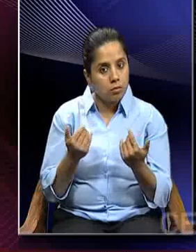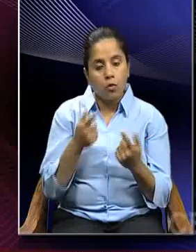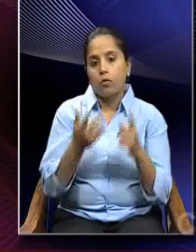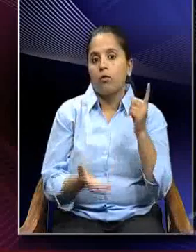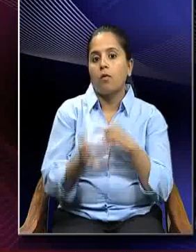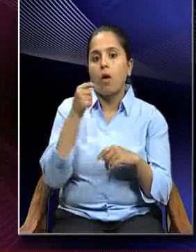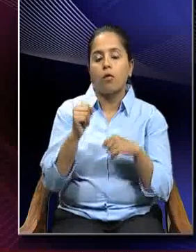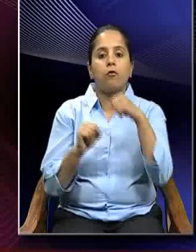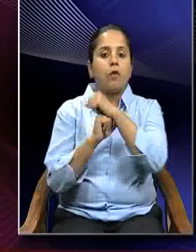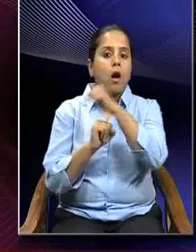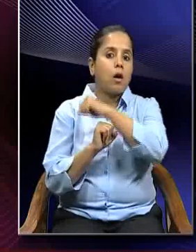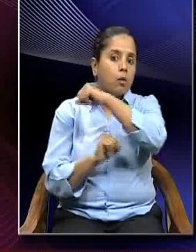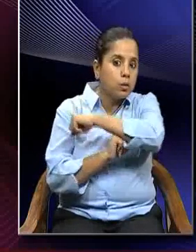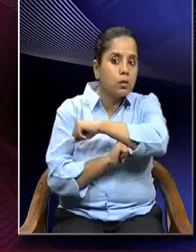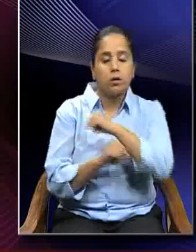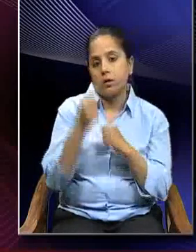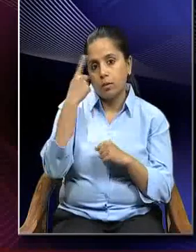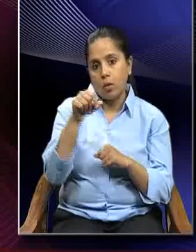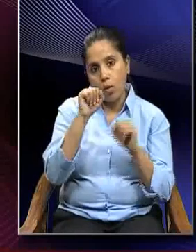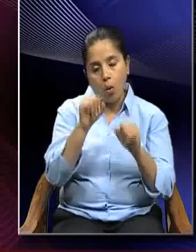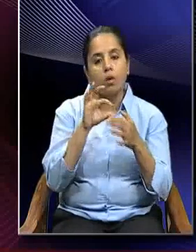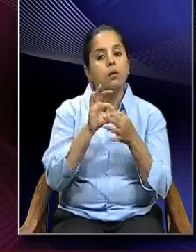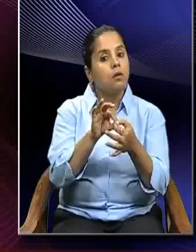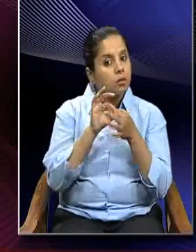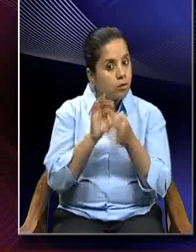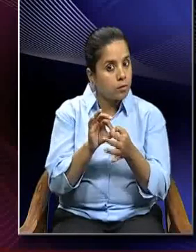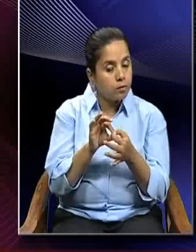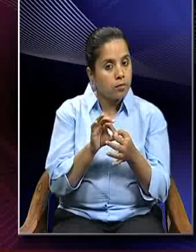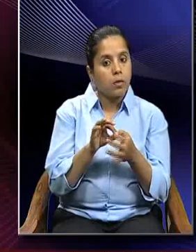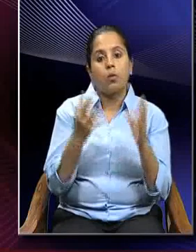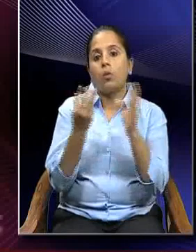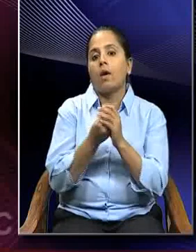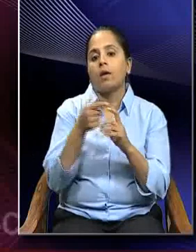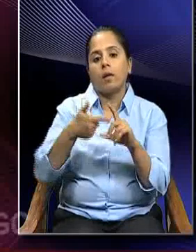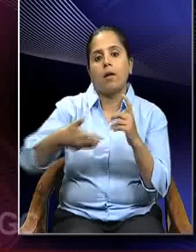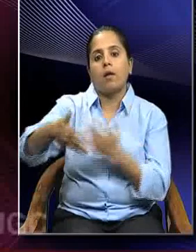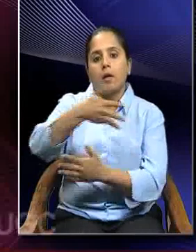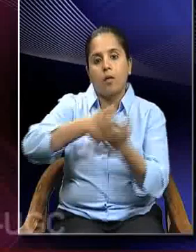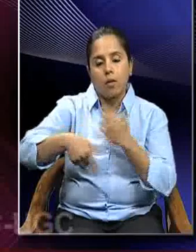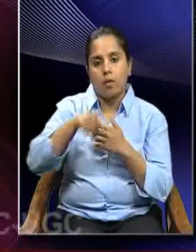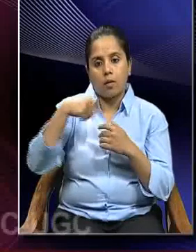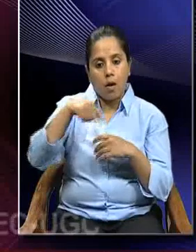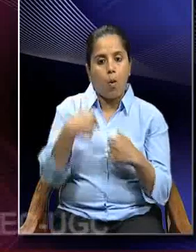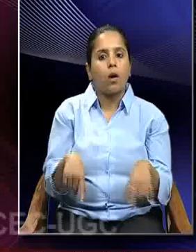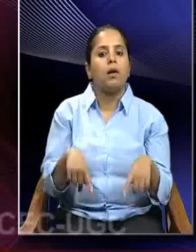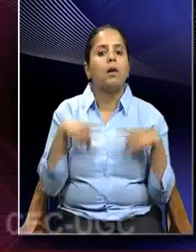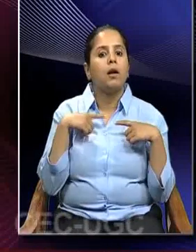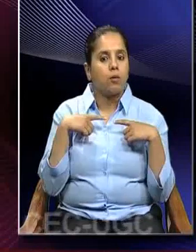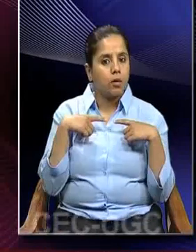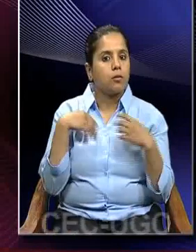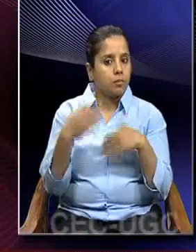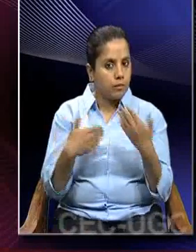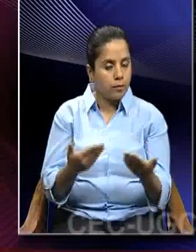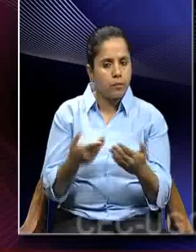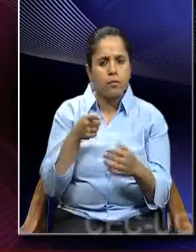a foundational basis for your relationship with the environment in which we are living. And